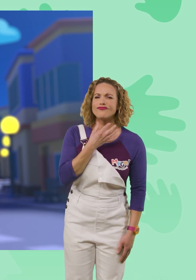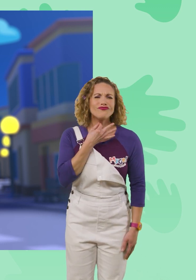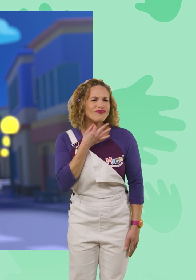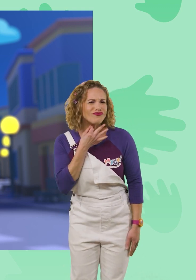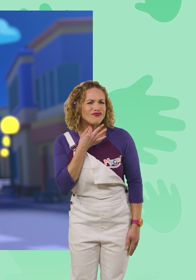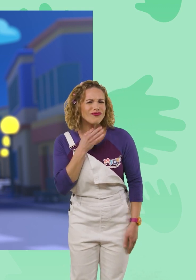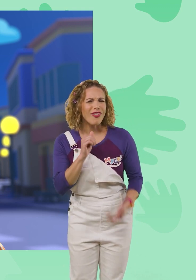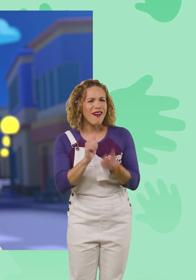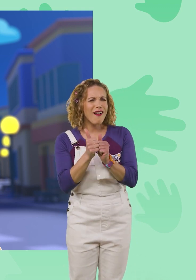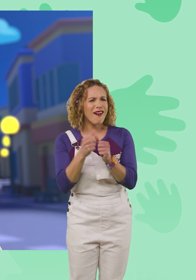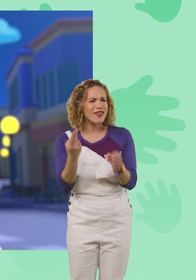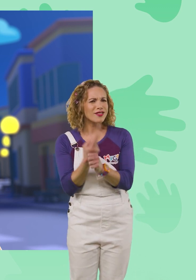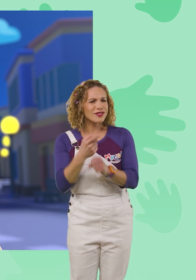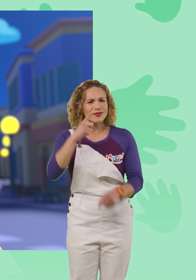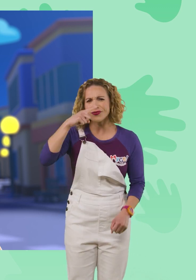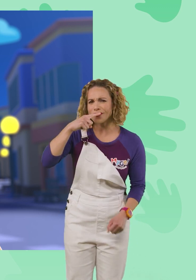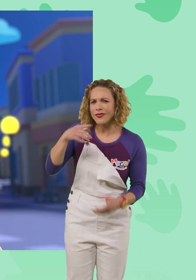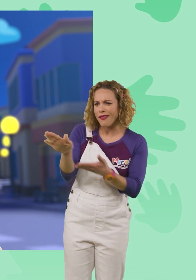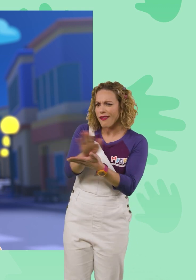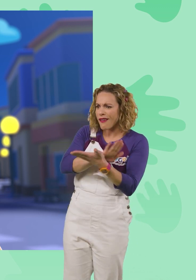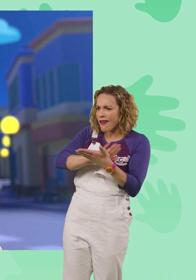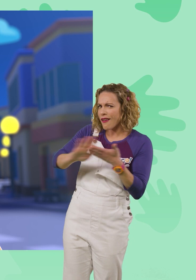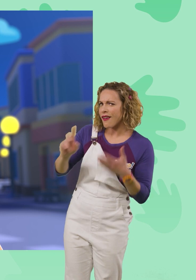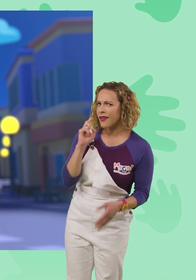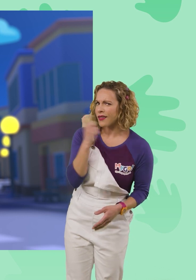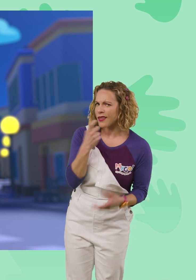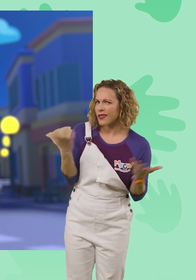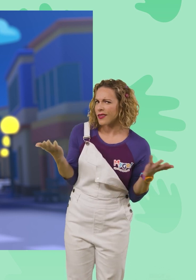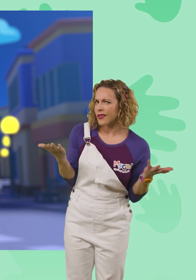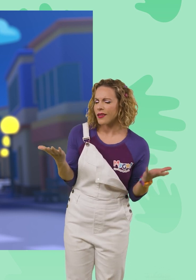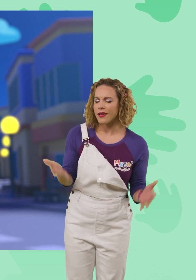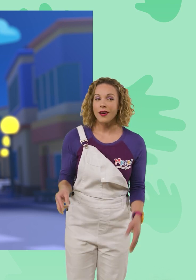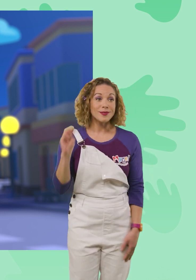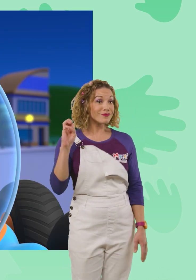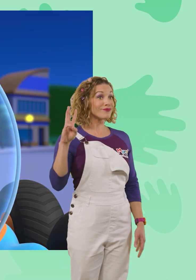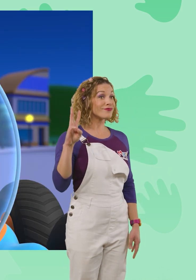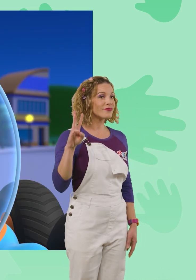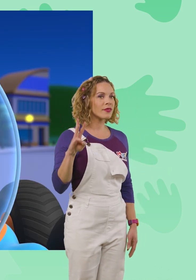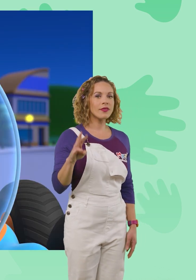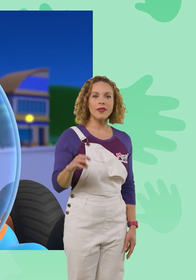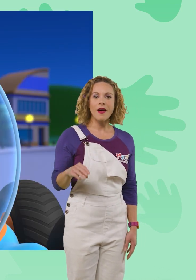I wonder, how do you use a toothbrush to clean your teeth?